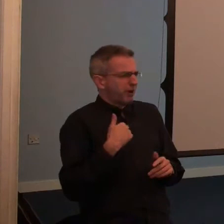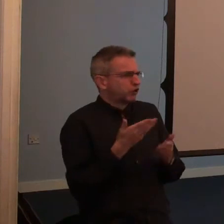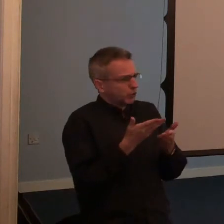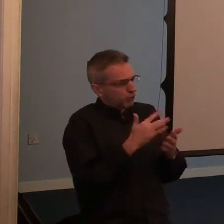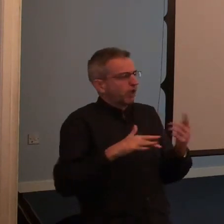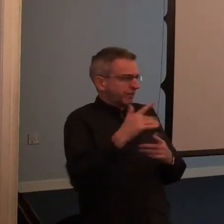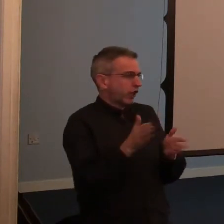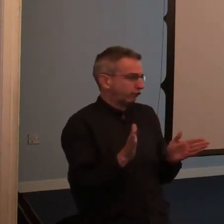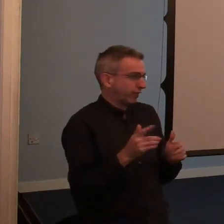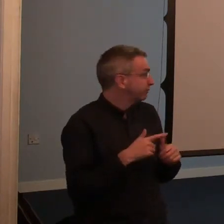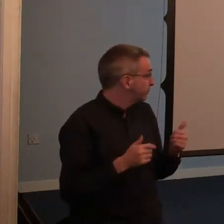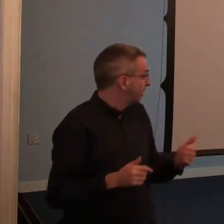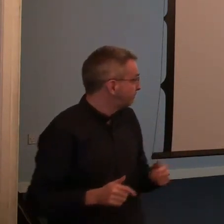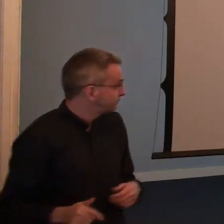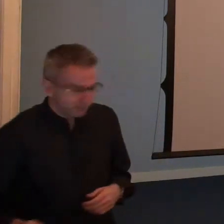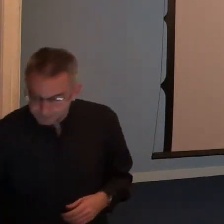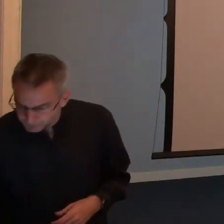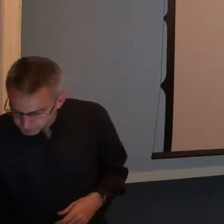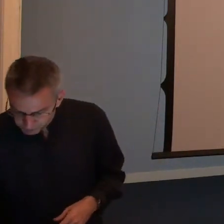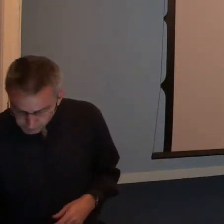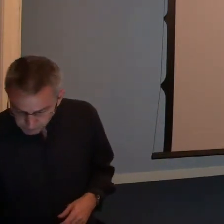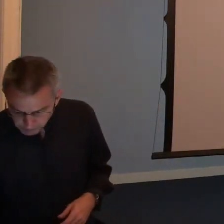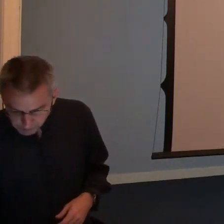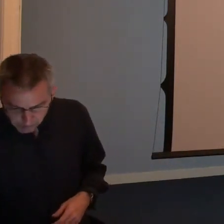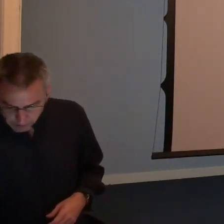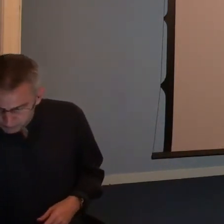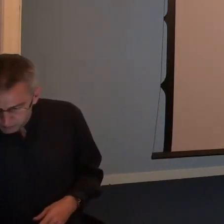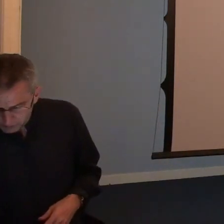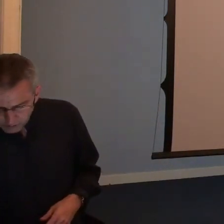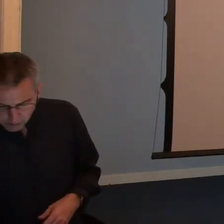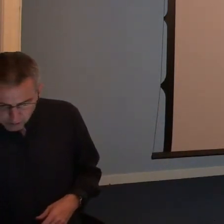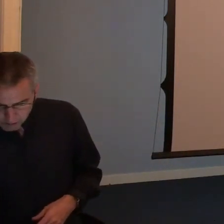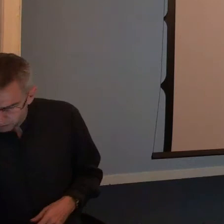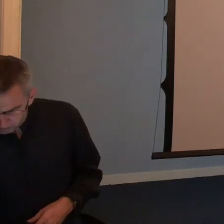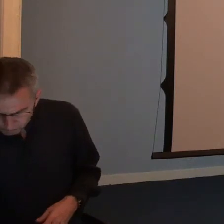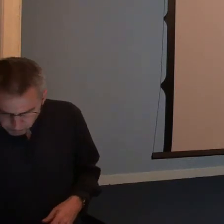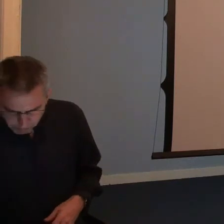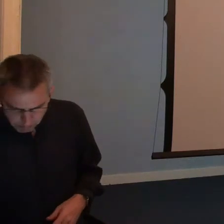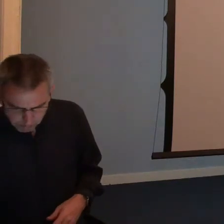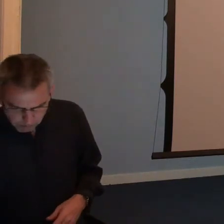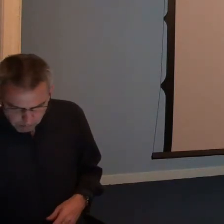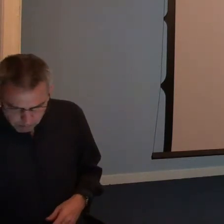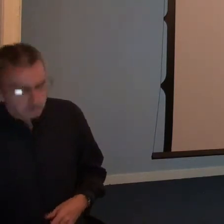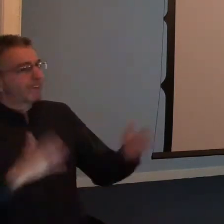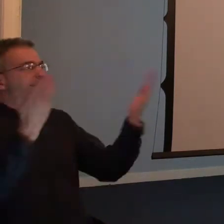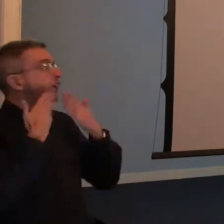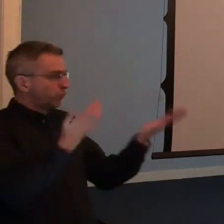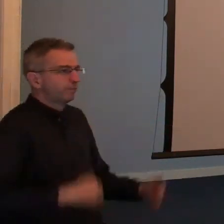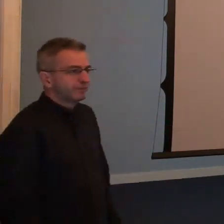tonight to challenge some of these ideologies around genetics, trying to eliminate deafness and show that deafness can be a